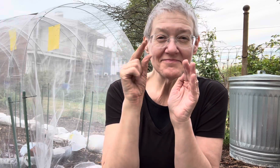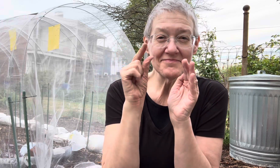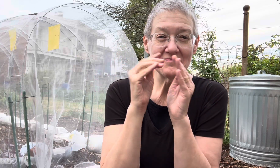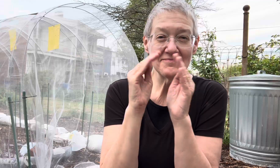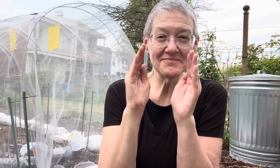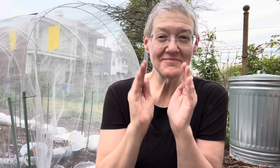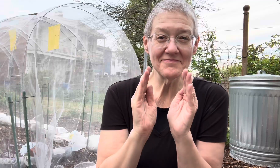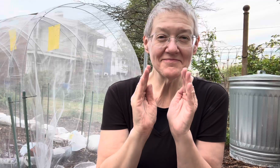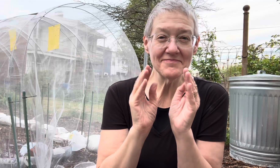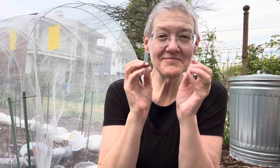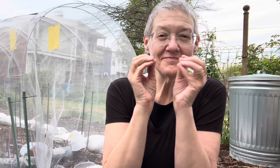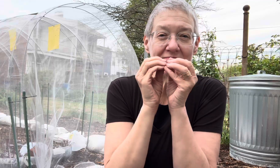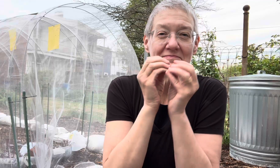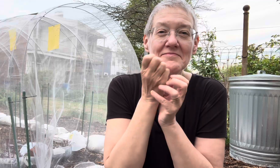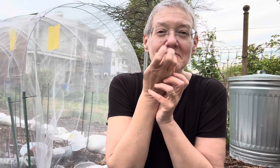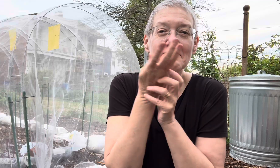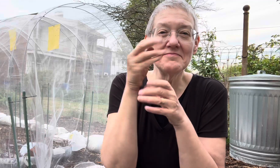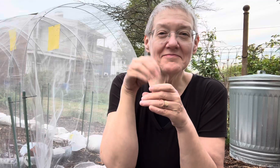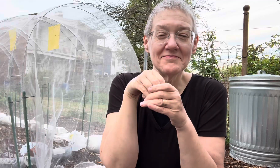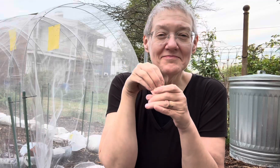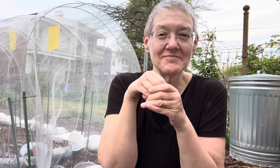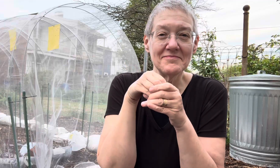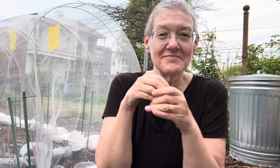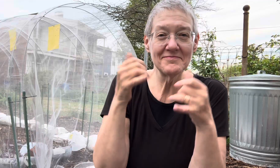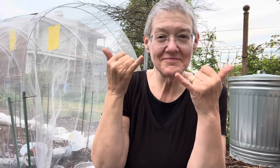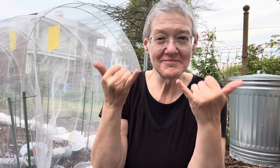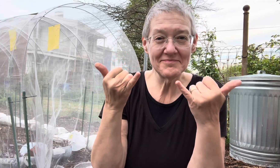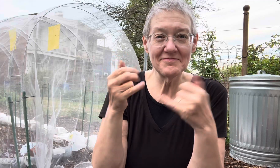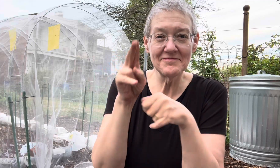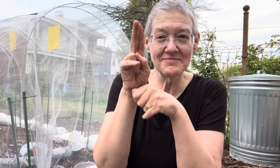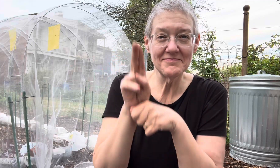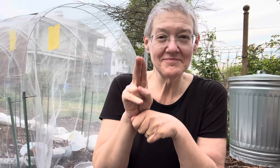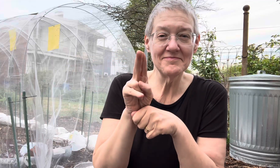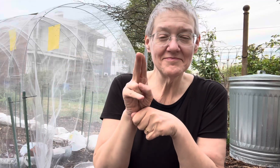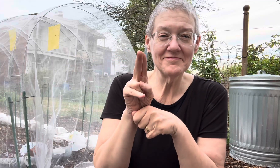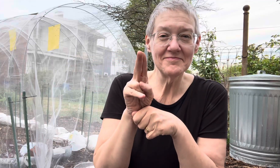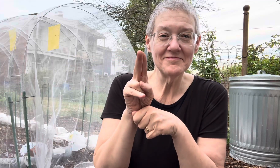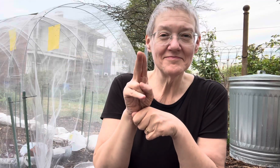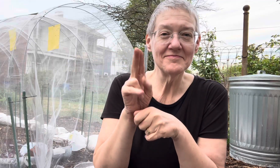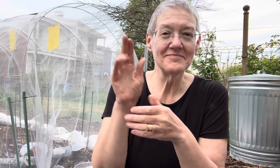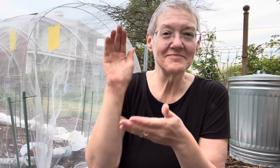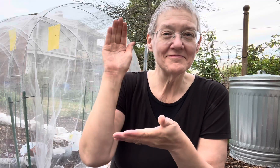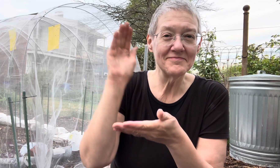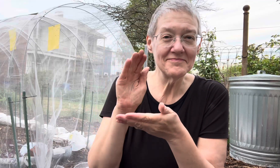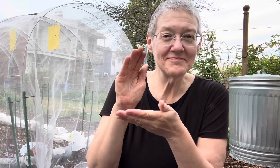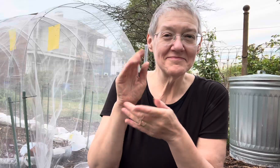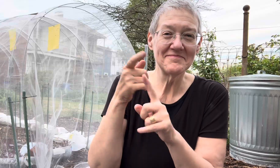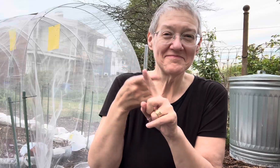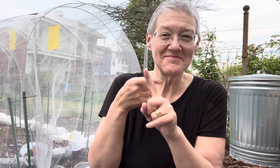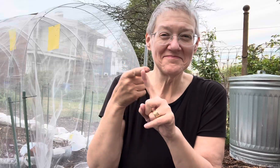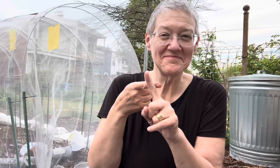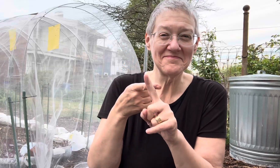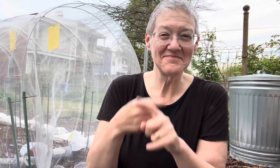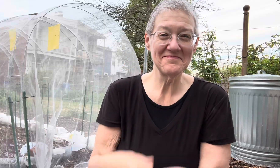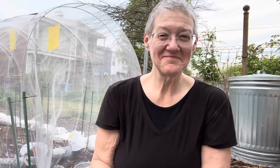mini greenhouse. It's warmer inside the jug. Now they have to get used to